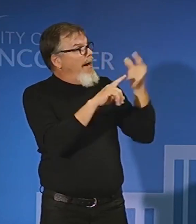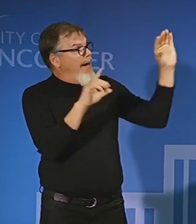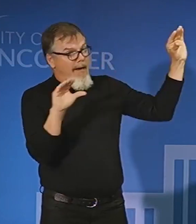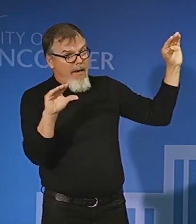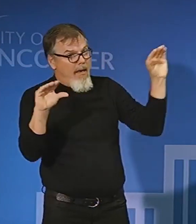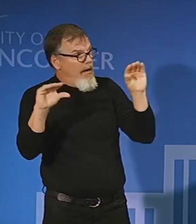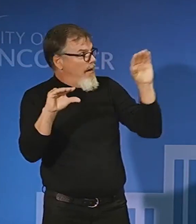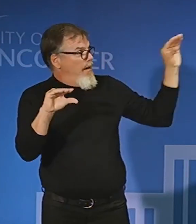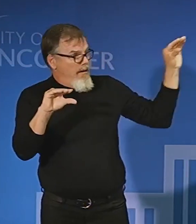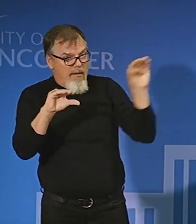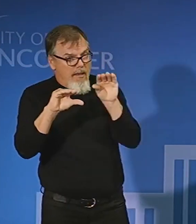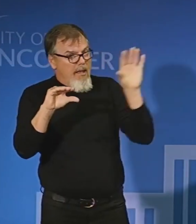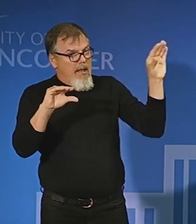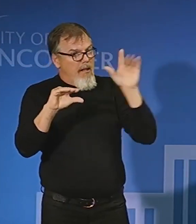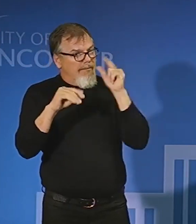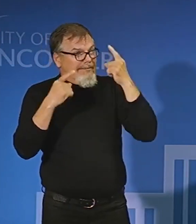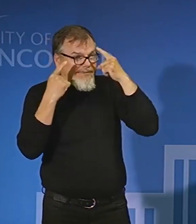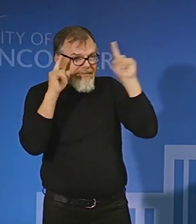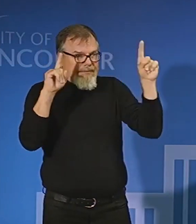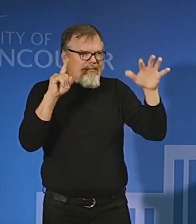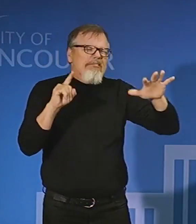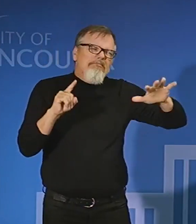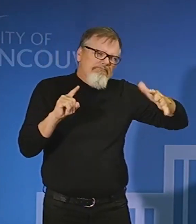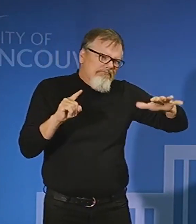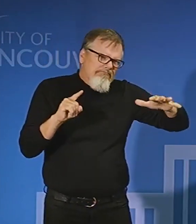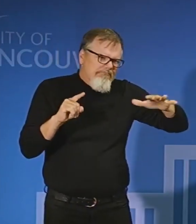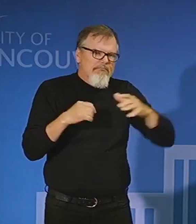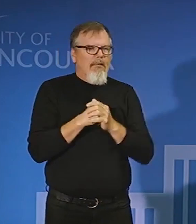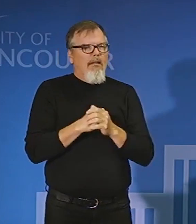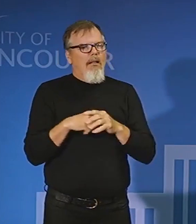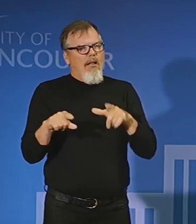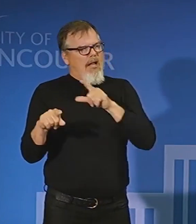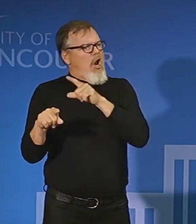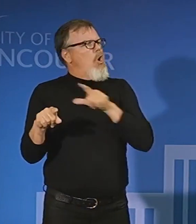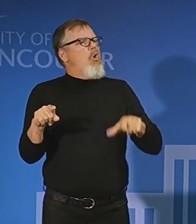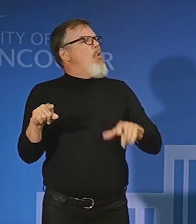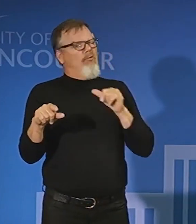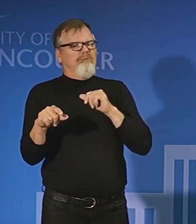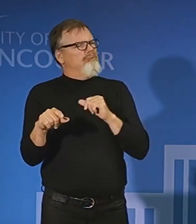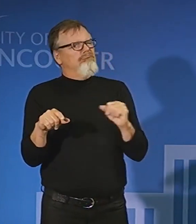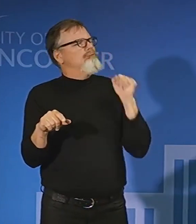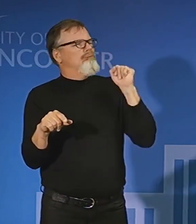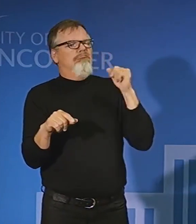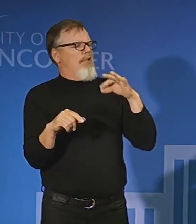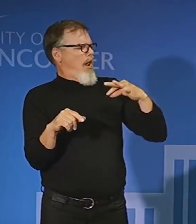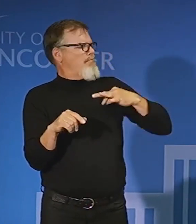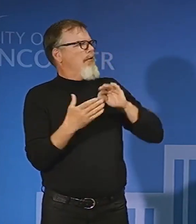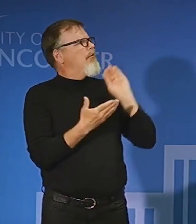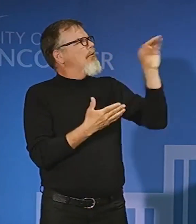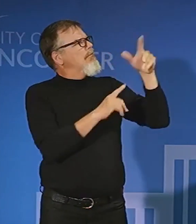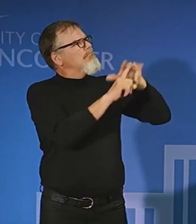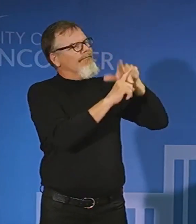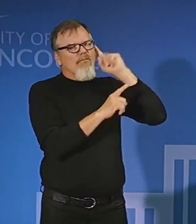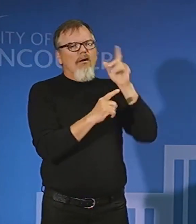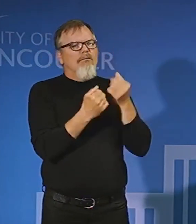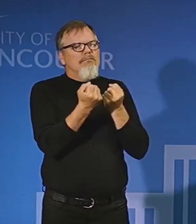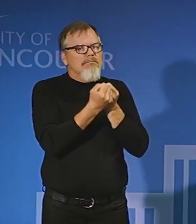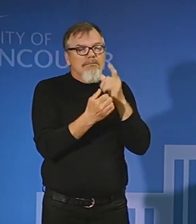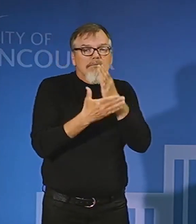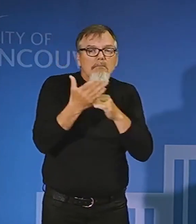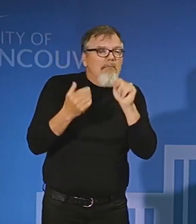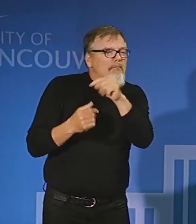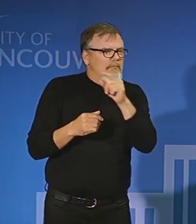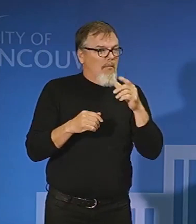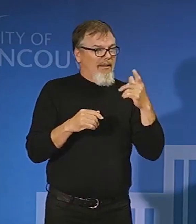could. Many landlords will not apply for it, and many tenants are not eligible for rent relief. Already, we have seen the